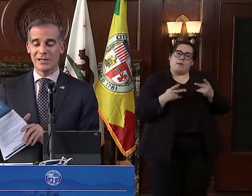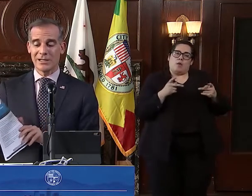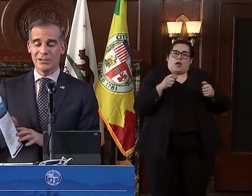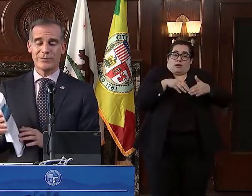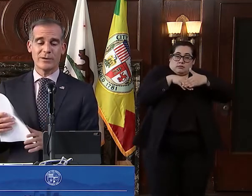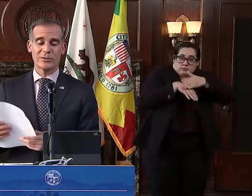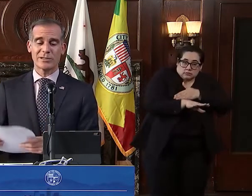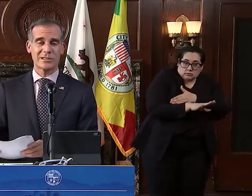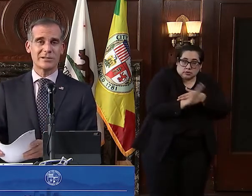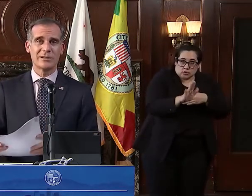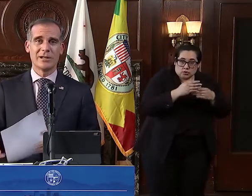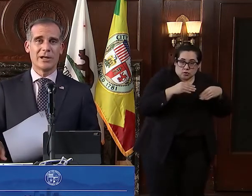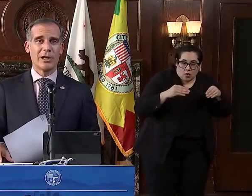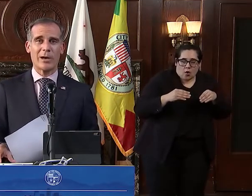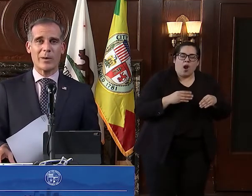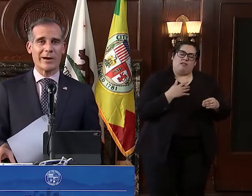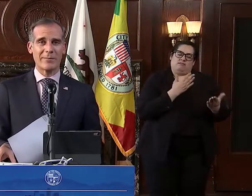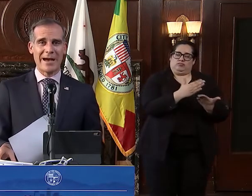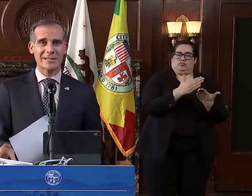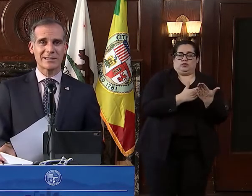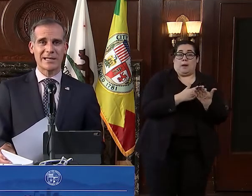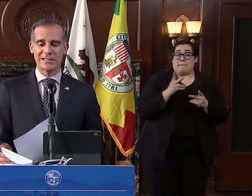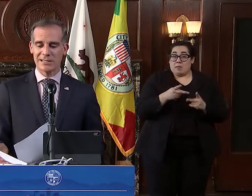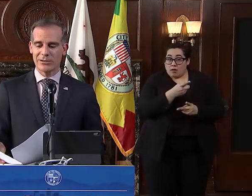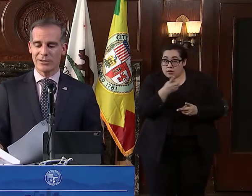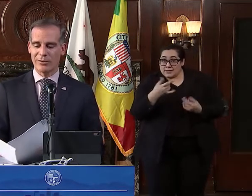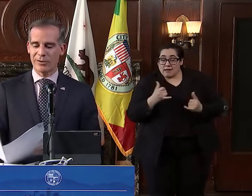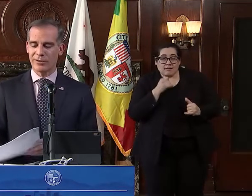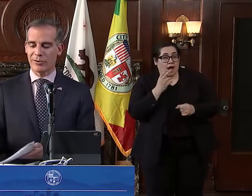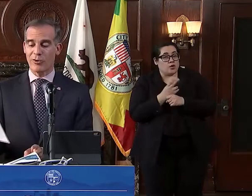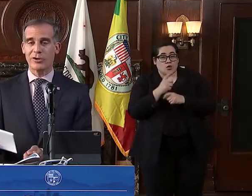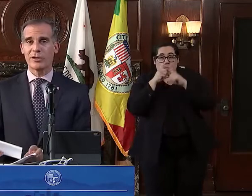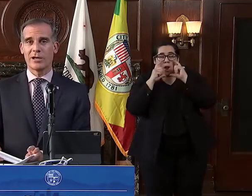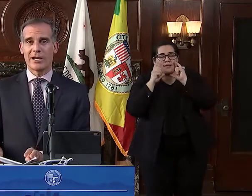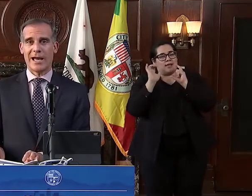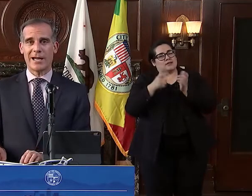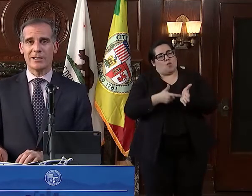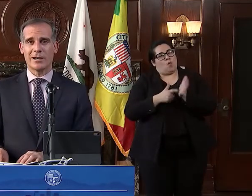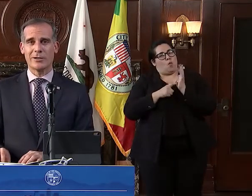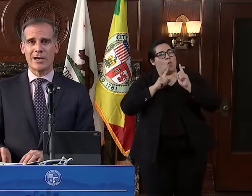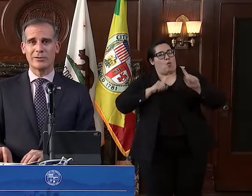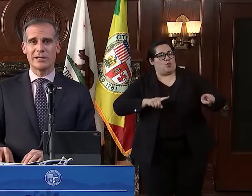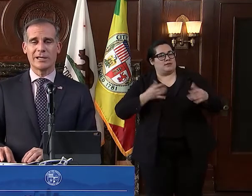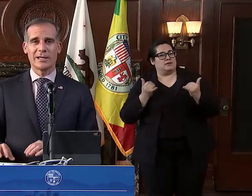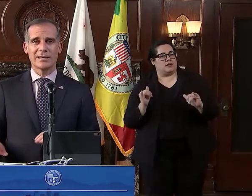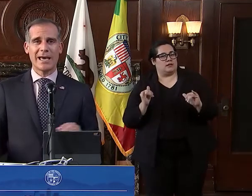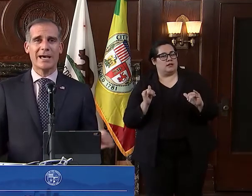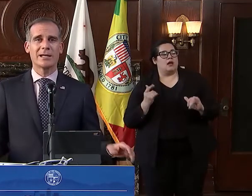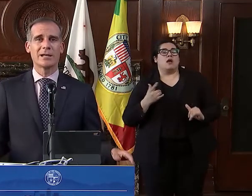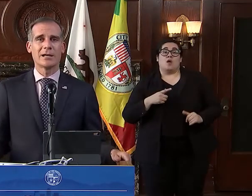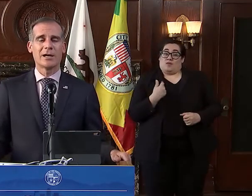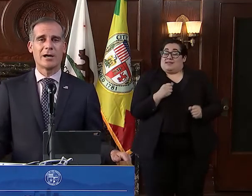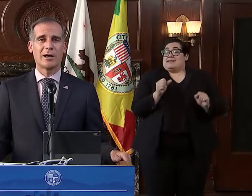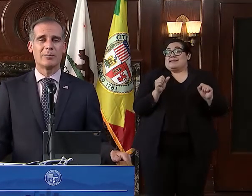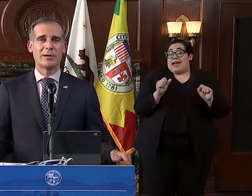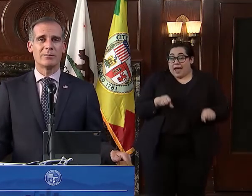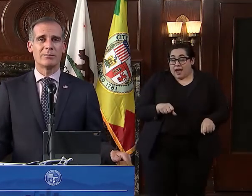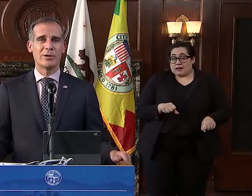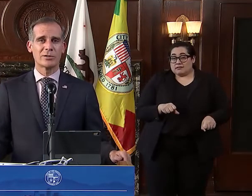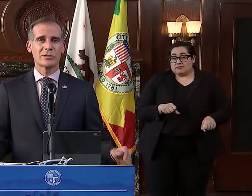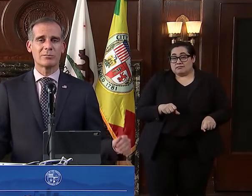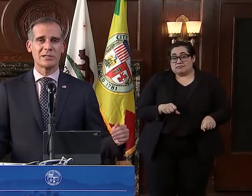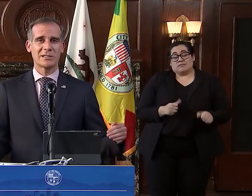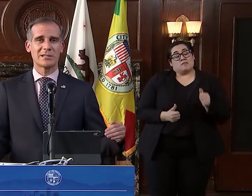indoors. To folks who are still not wearing masks, that is still the order, and not only can,